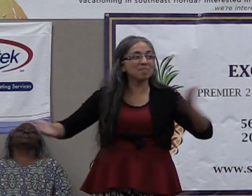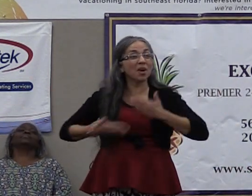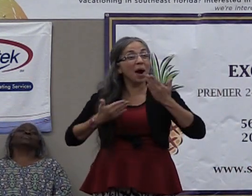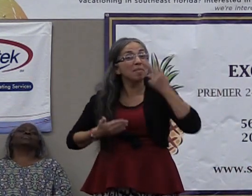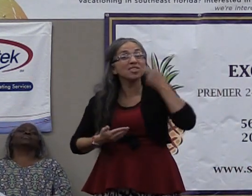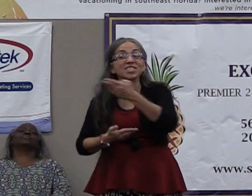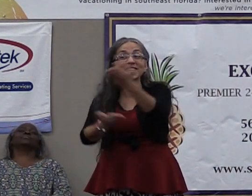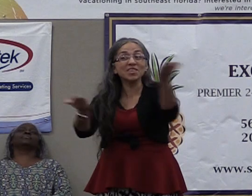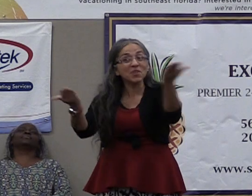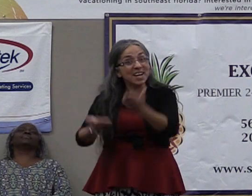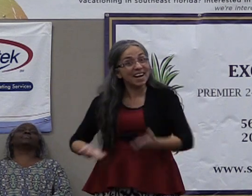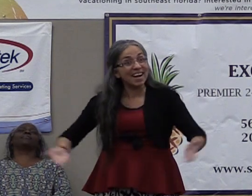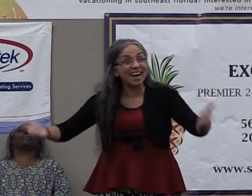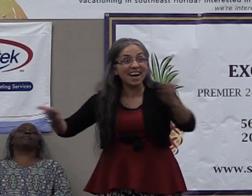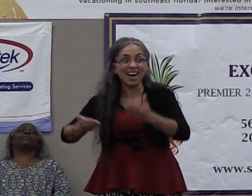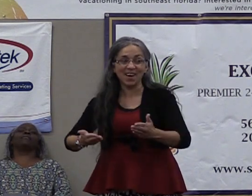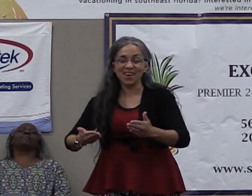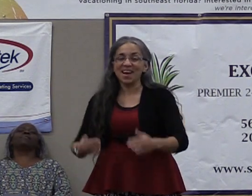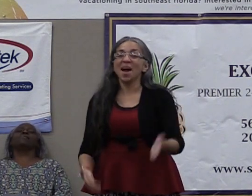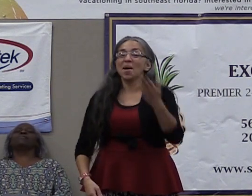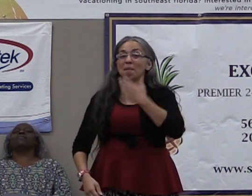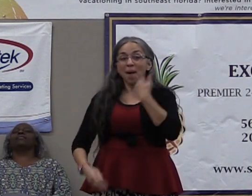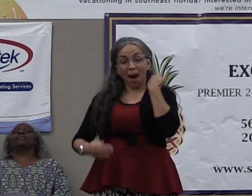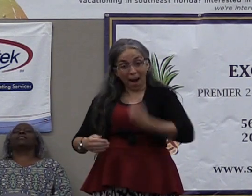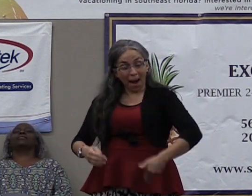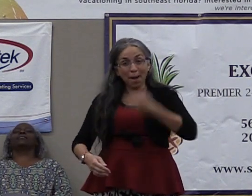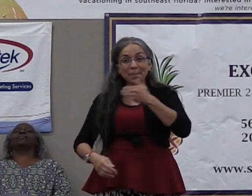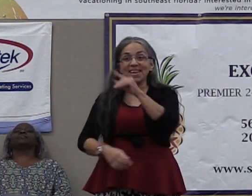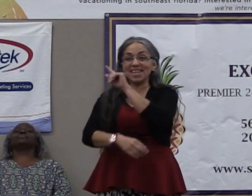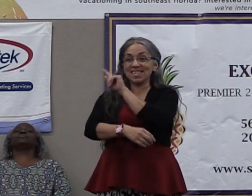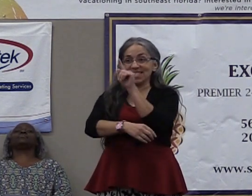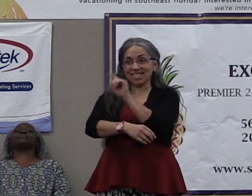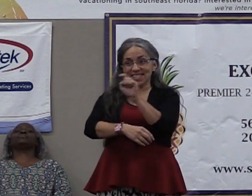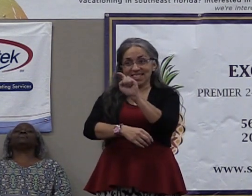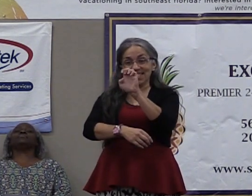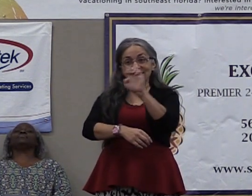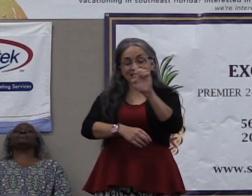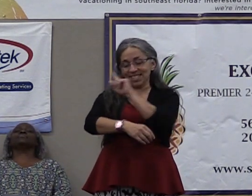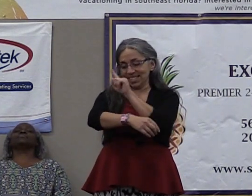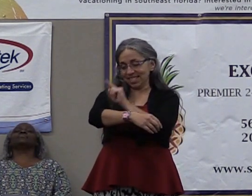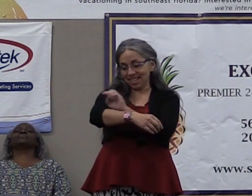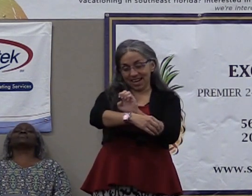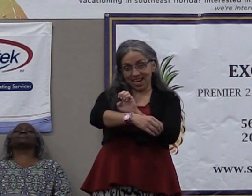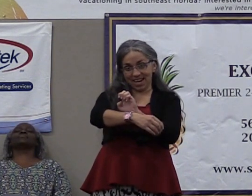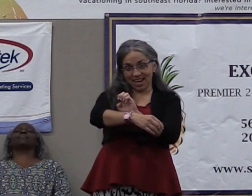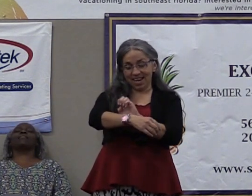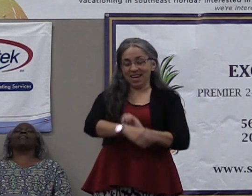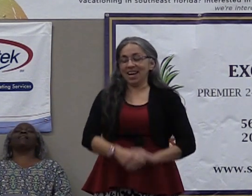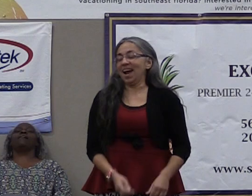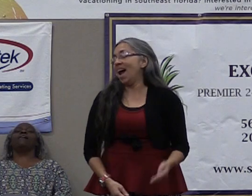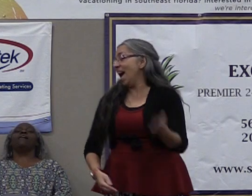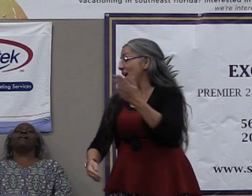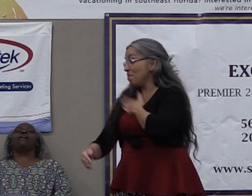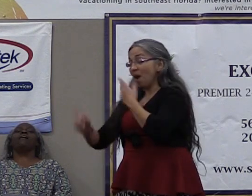Hello everyone, I'm so happy to see you here. I am Z.